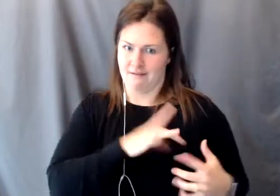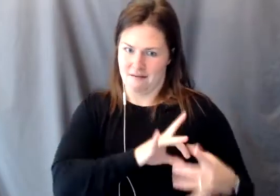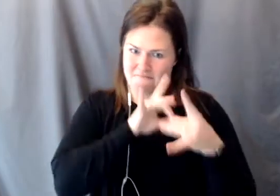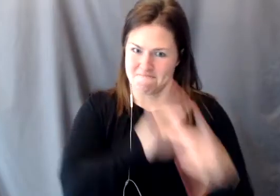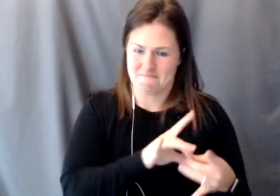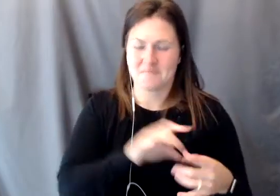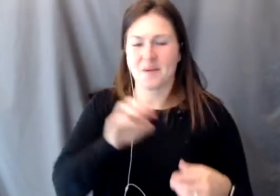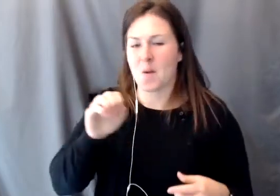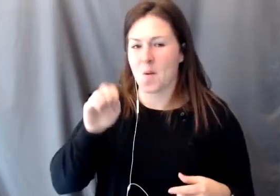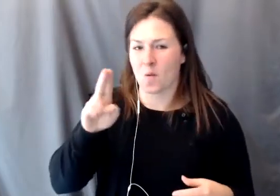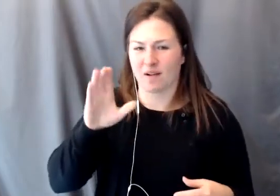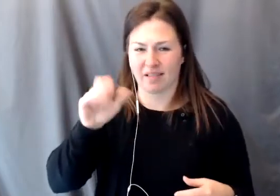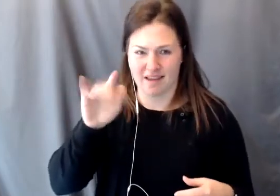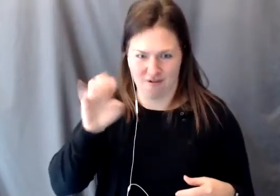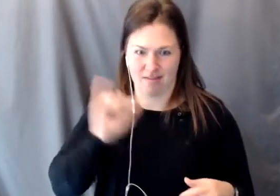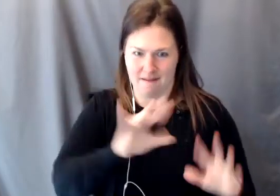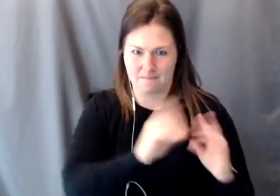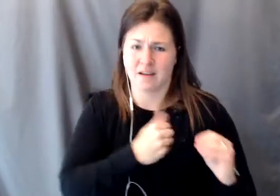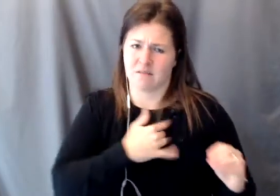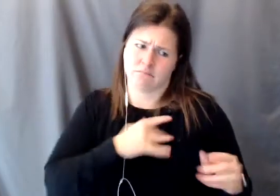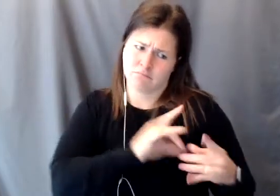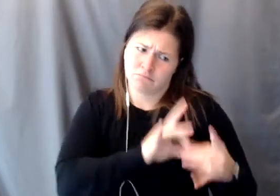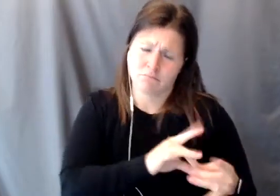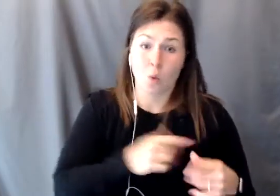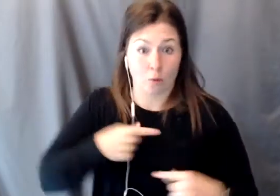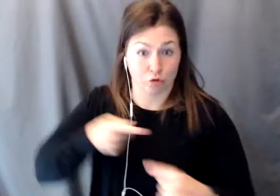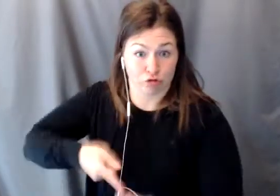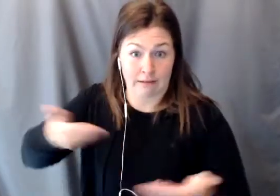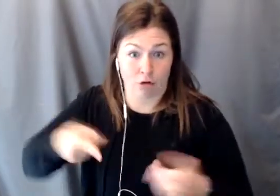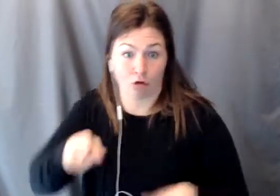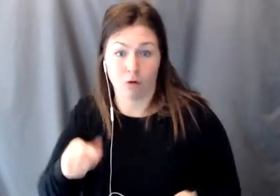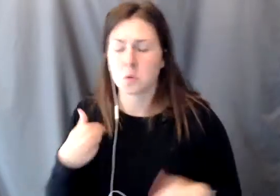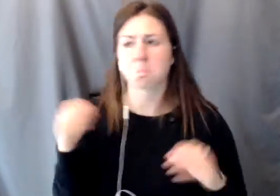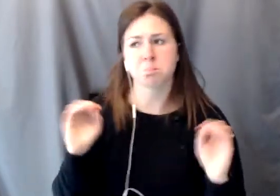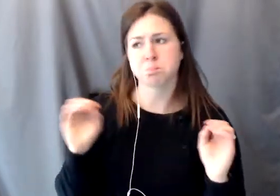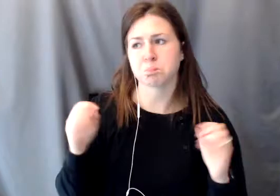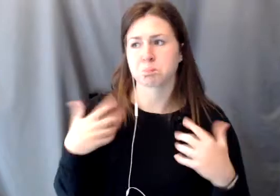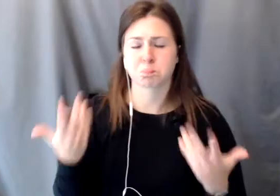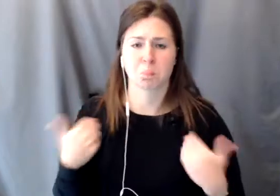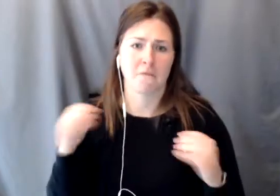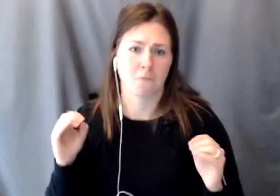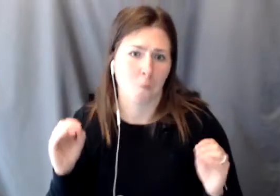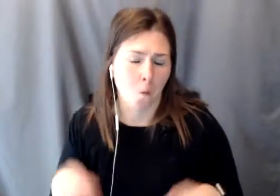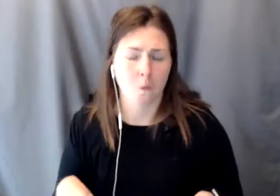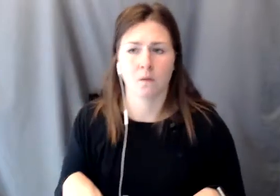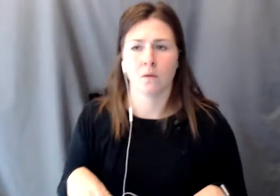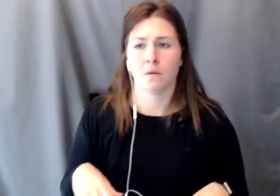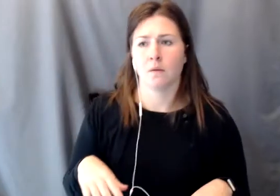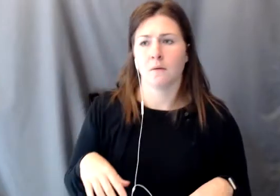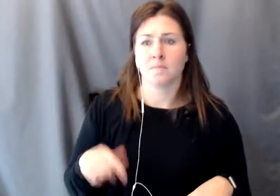trouble here. I mean, I really was struggling. And there was a point when, and I just got mired in self-pity. And